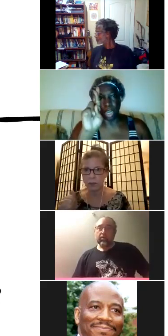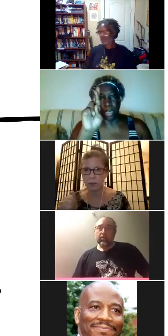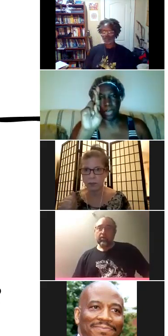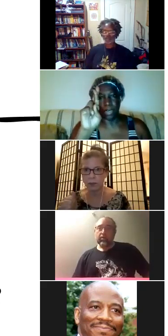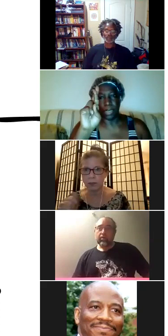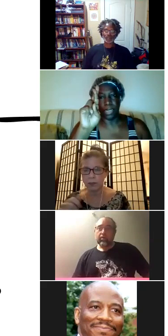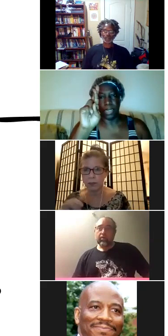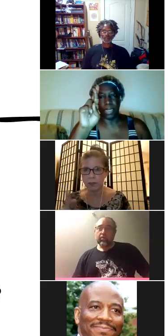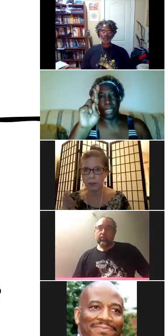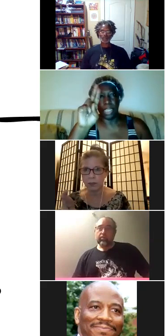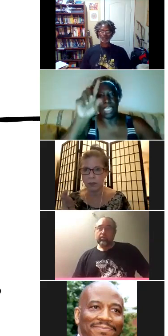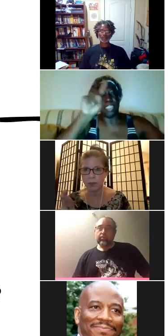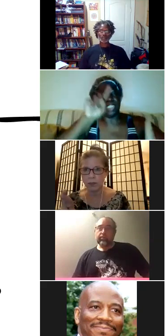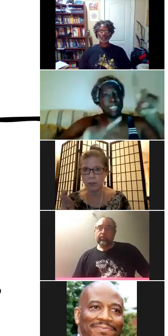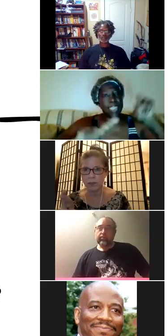C-A-R,